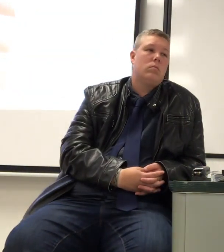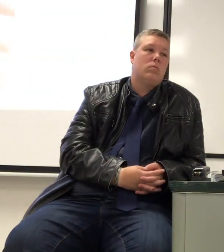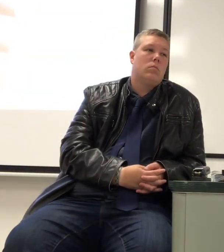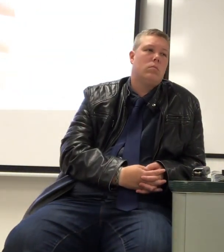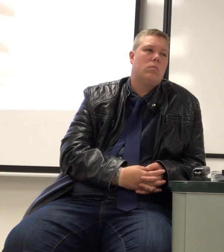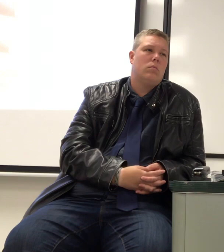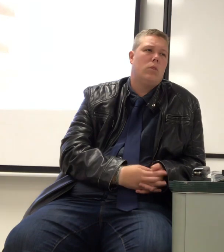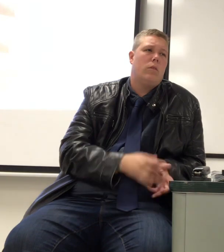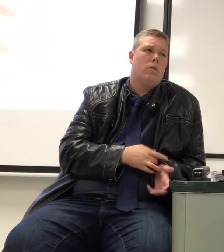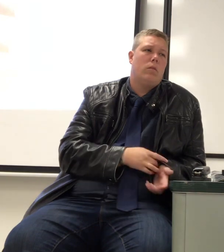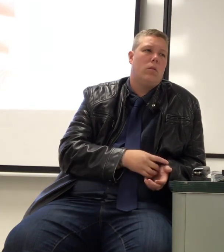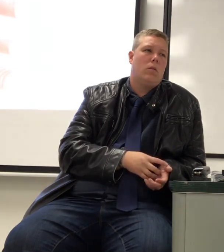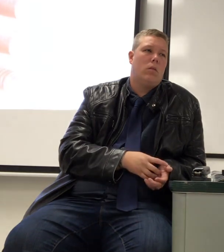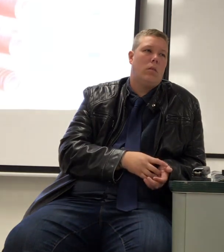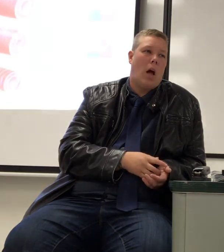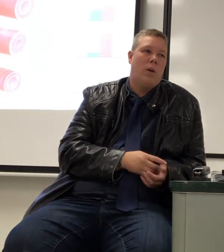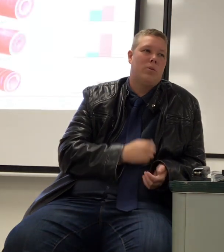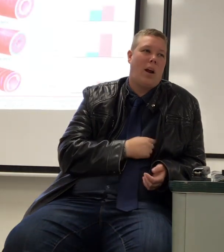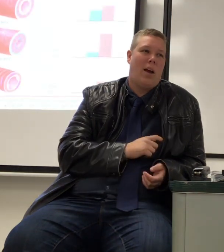So I'll erase this.